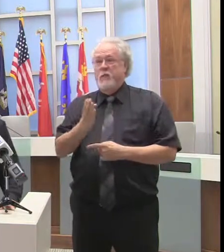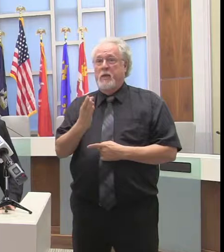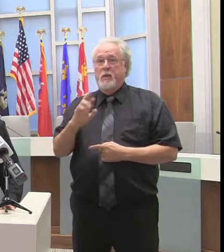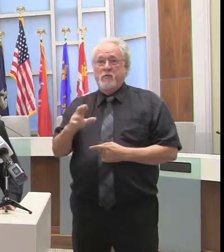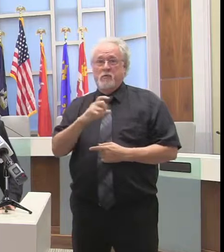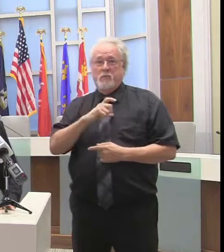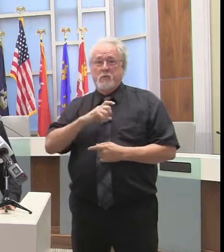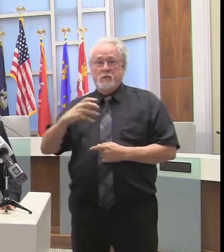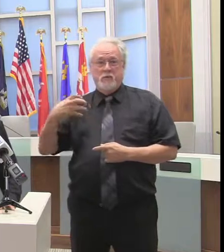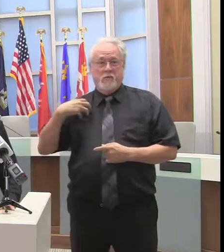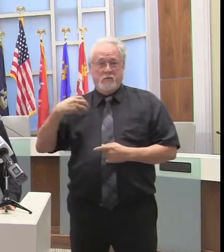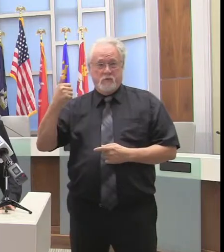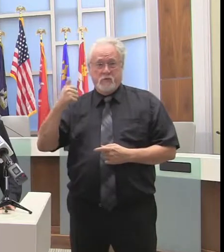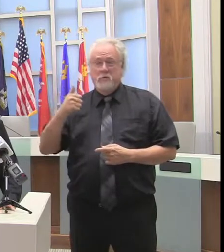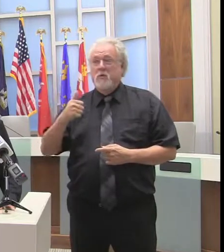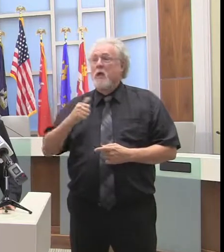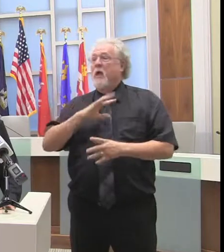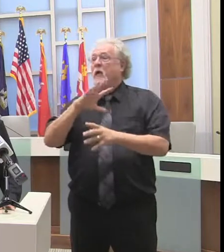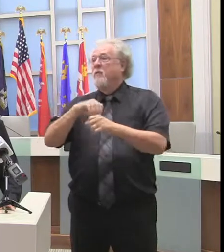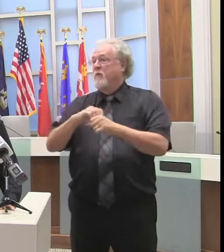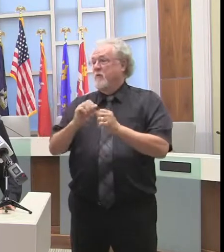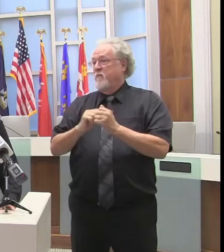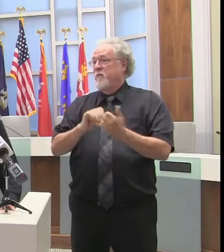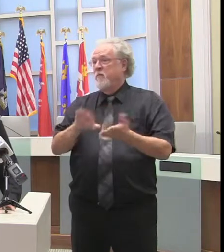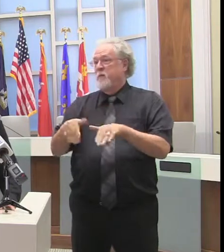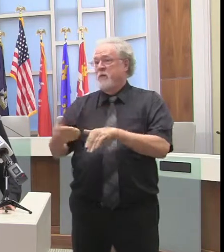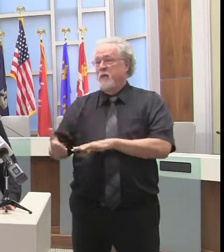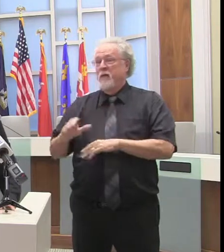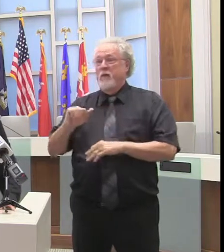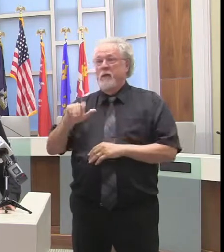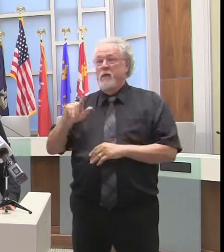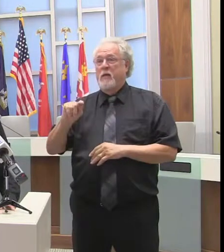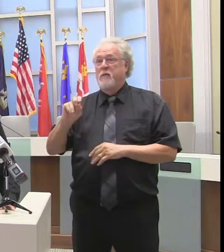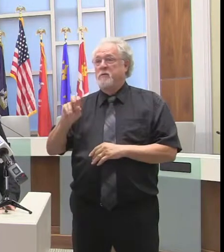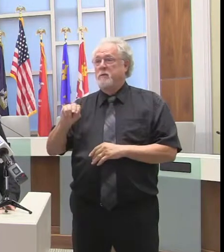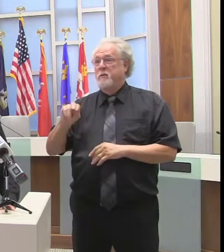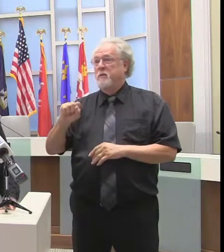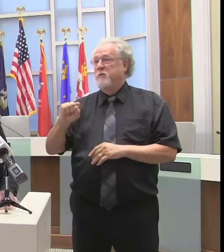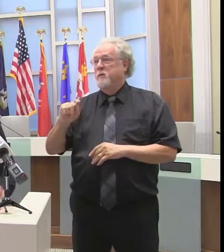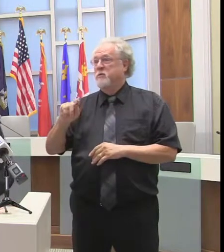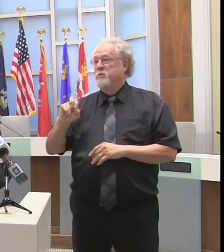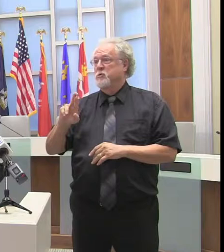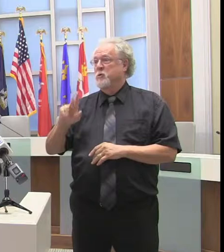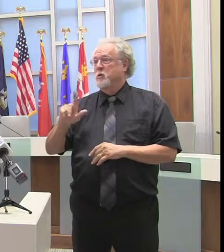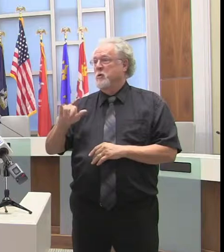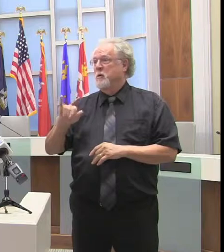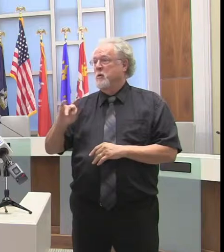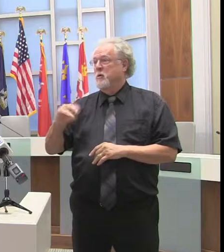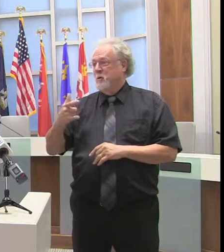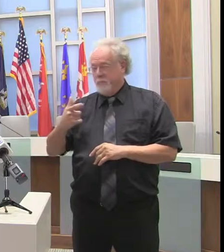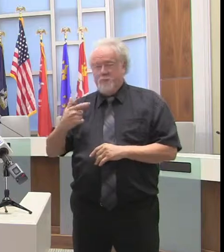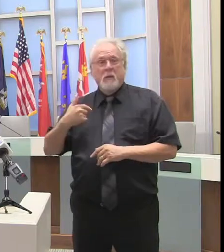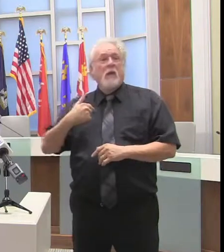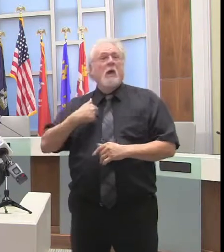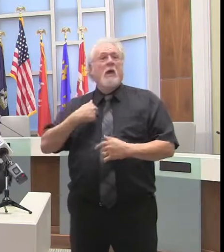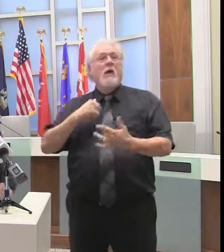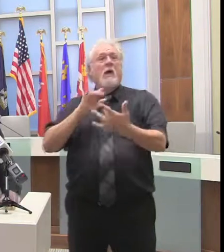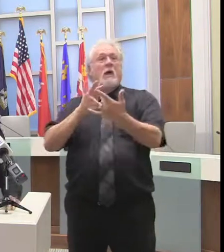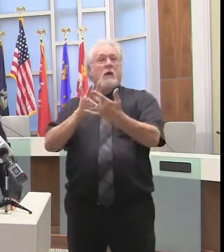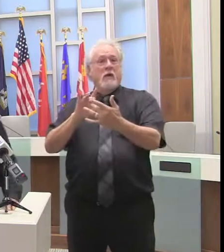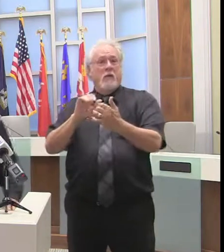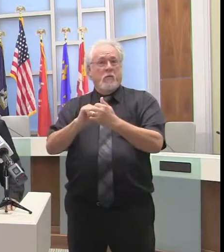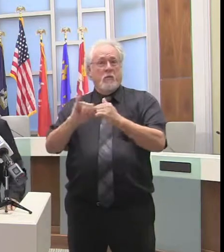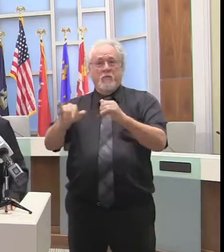Rouge police officers involved in the death of Alton Sterling. I have been in contact